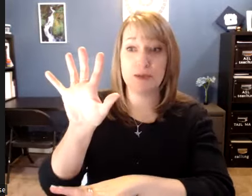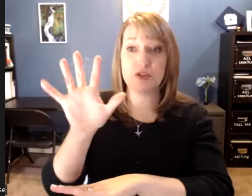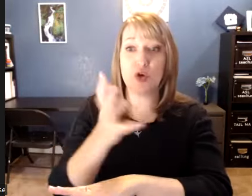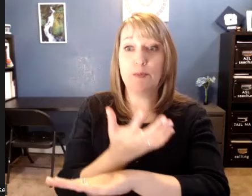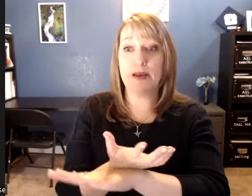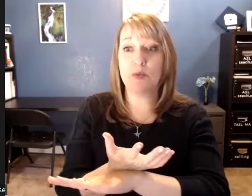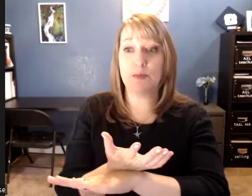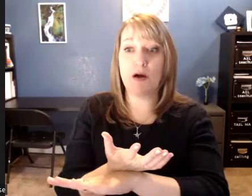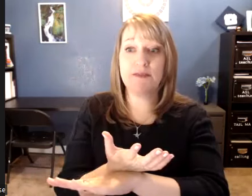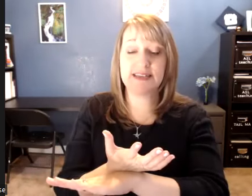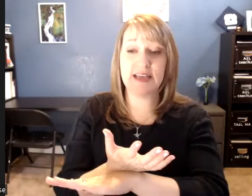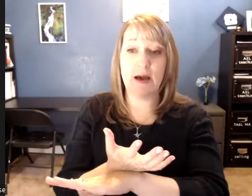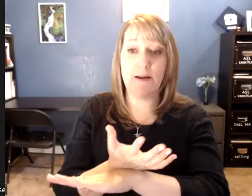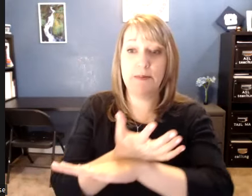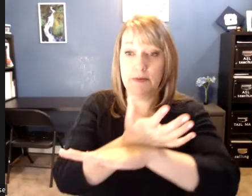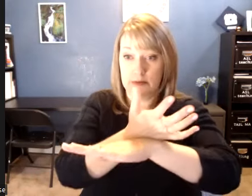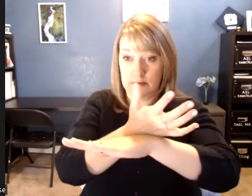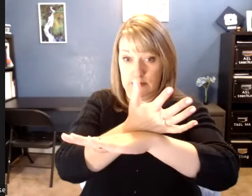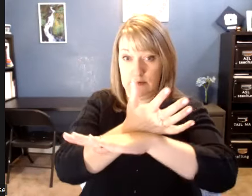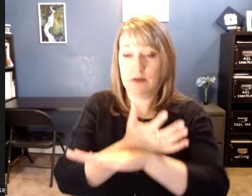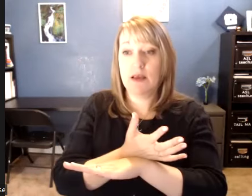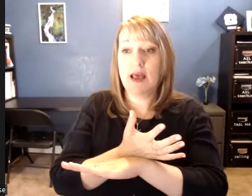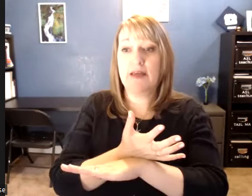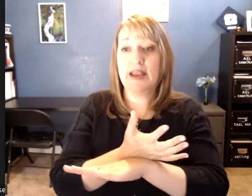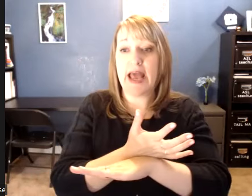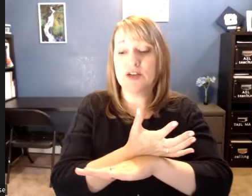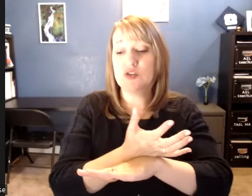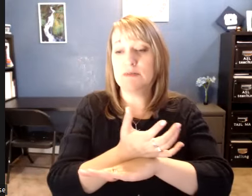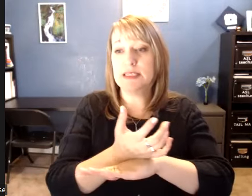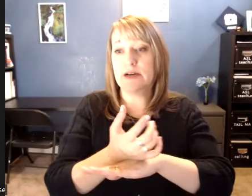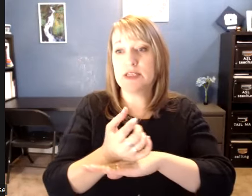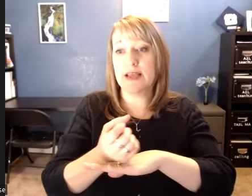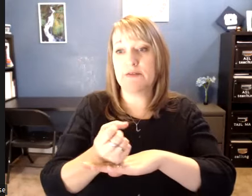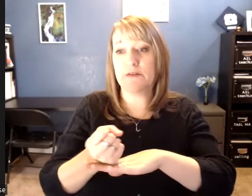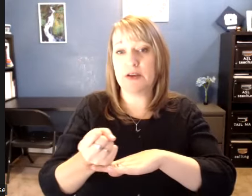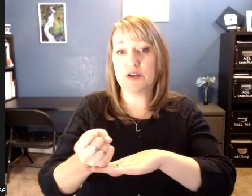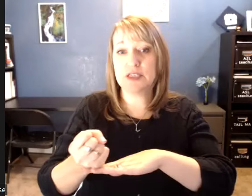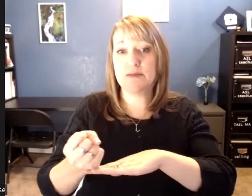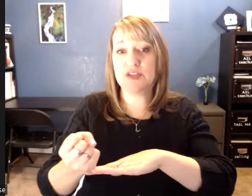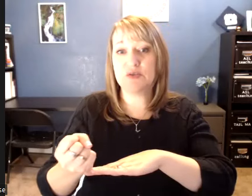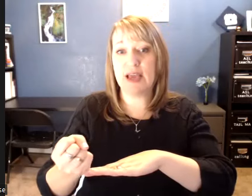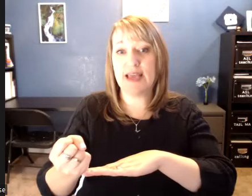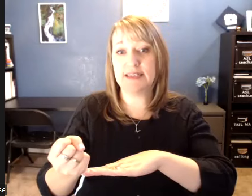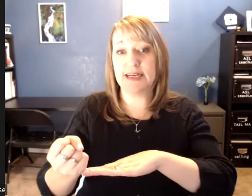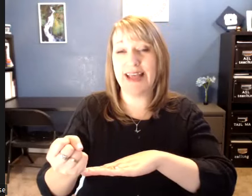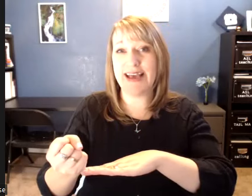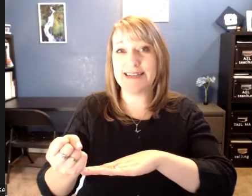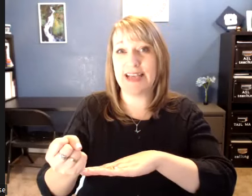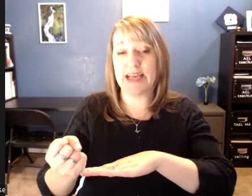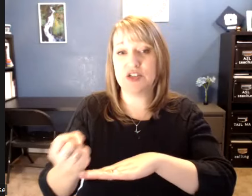that's open with your palm facing up. And then as you come down to the end of your fingertips, you end in an S hand